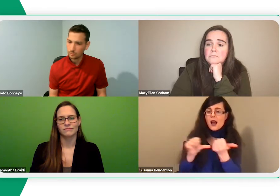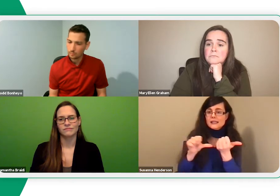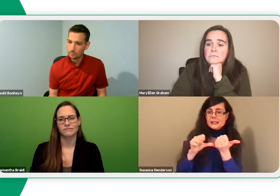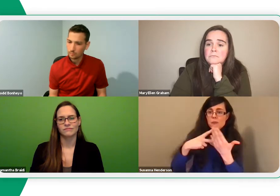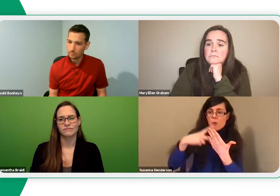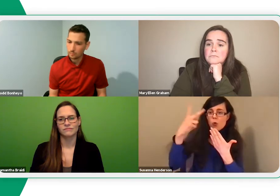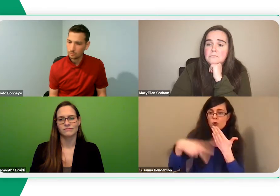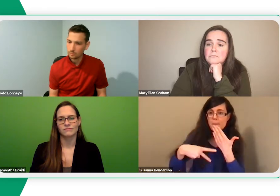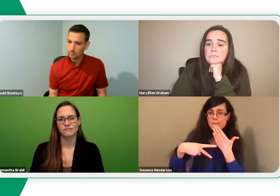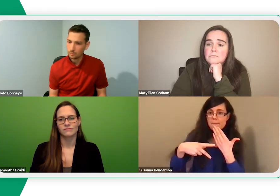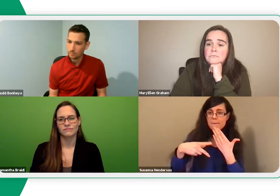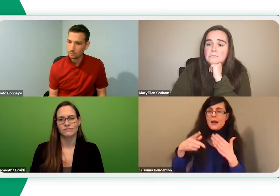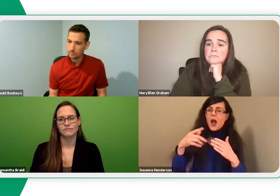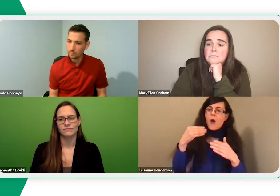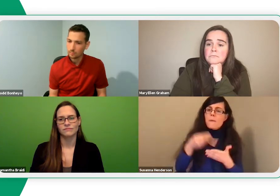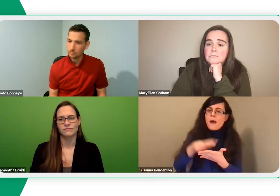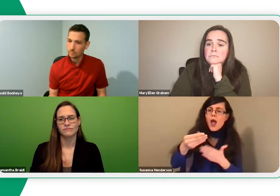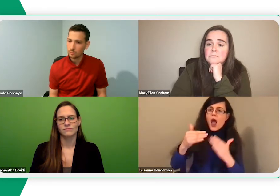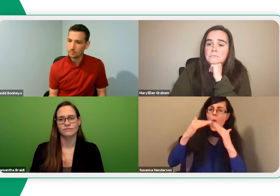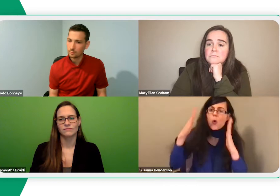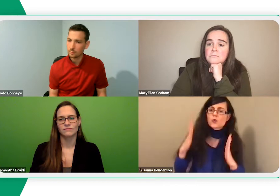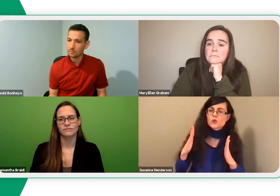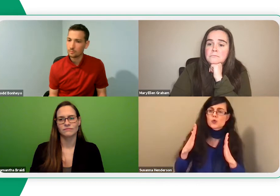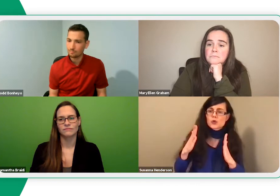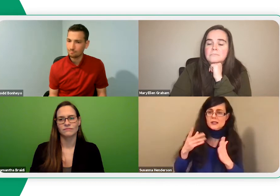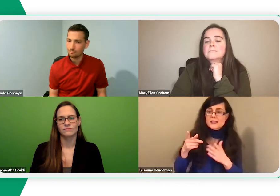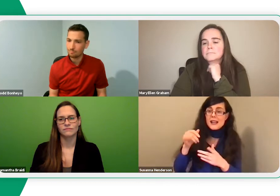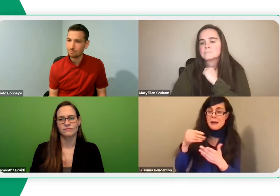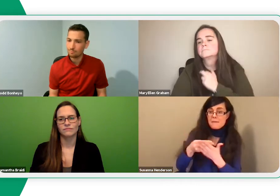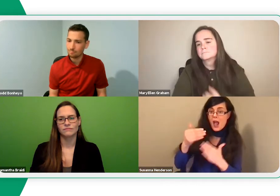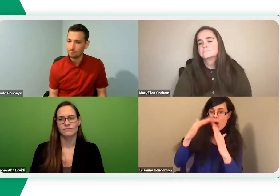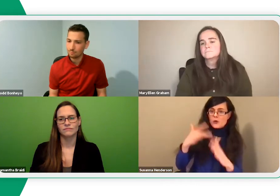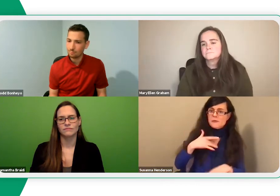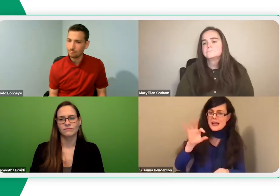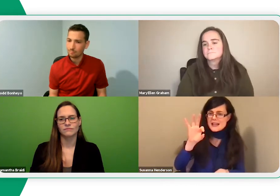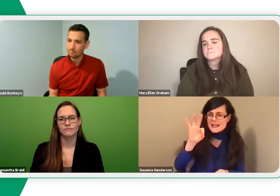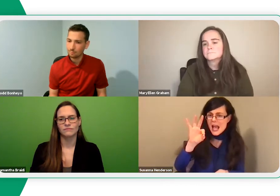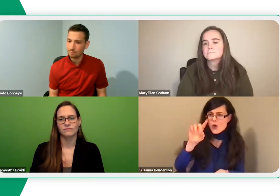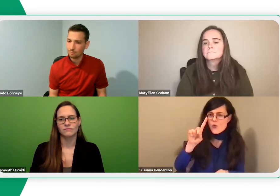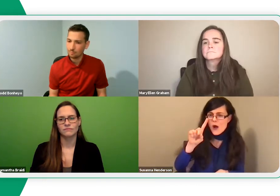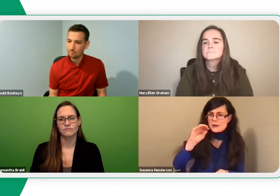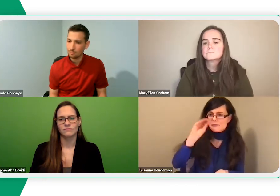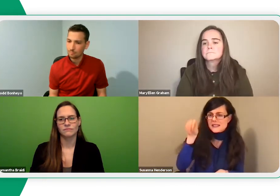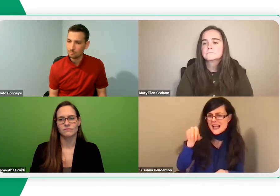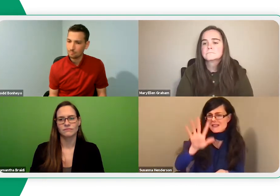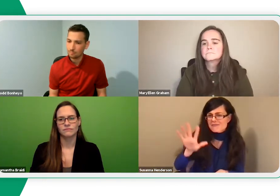realize that there are assistance programs out there to help them to purchase a